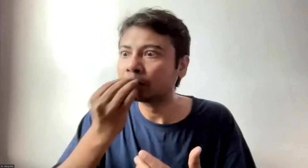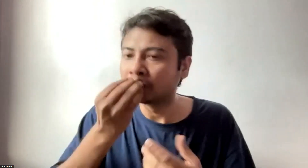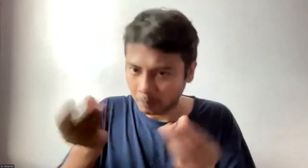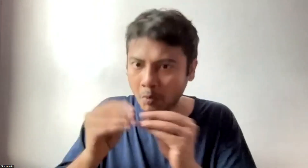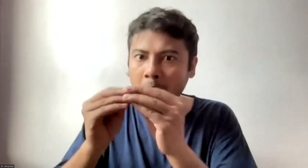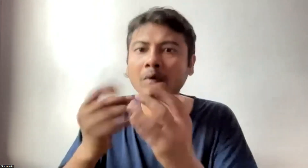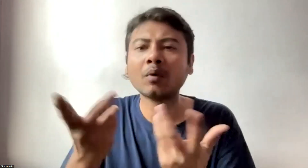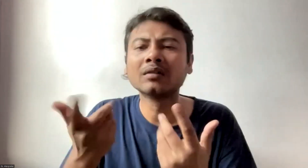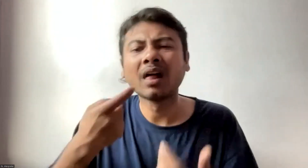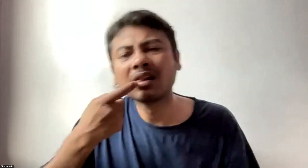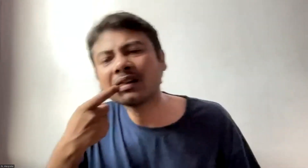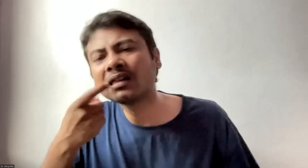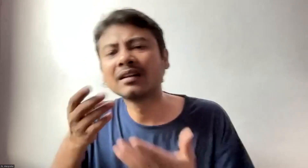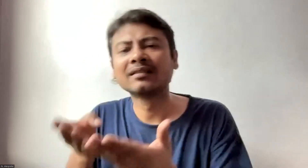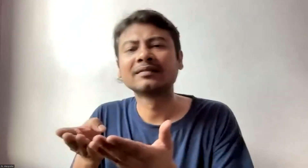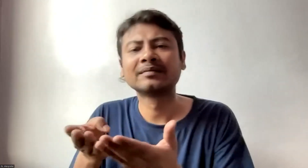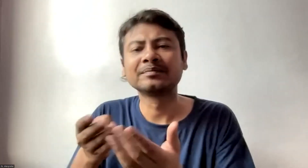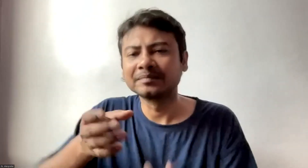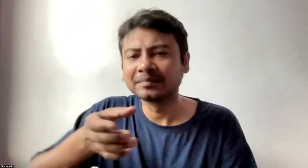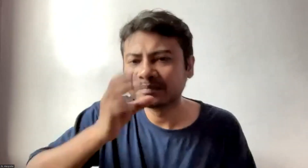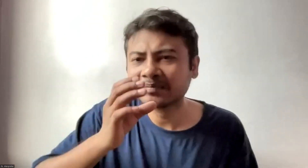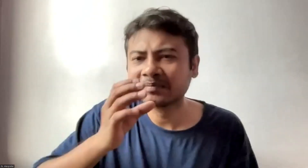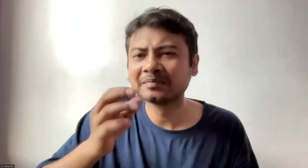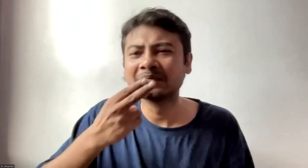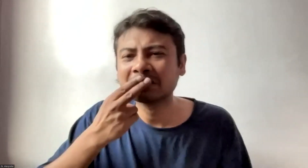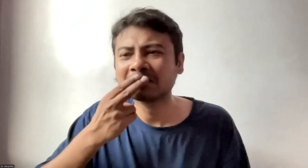has absolutely no interest in to know about God.